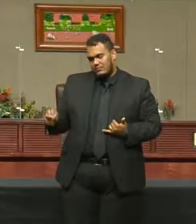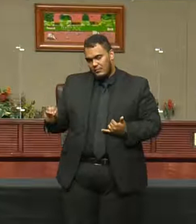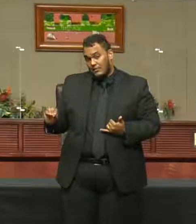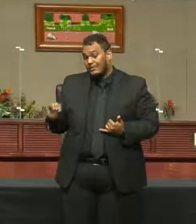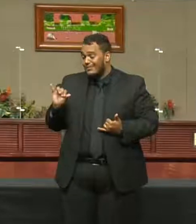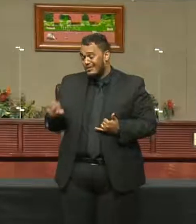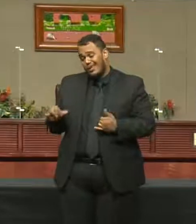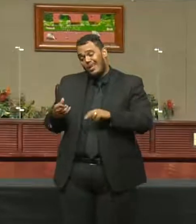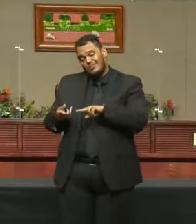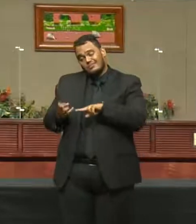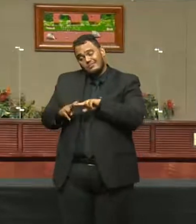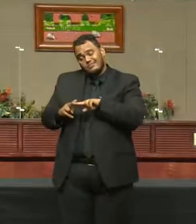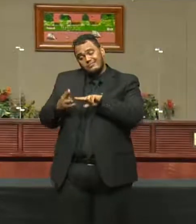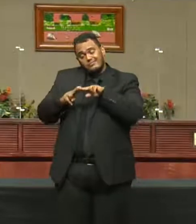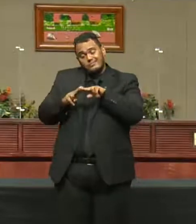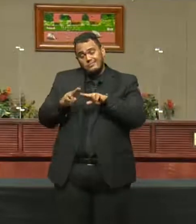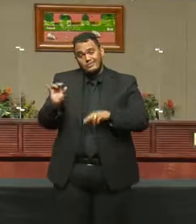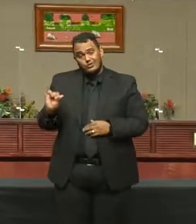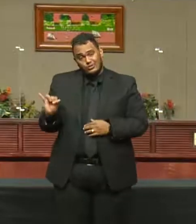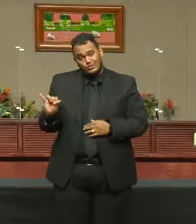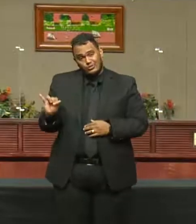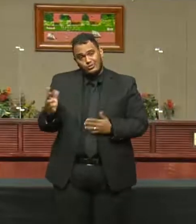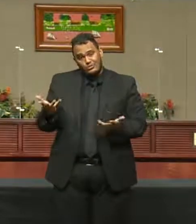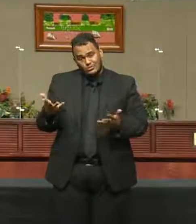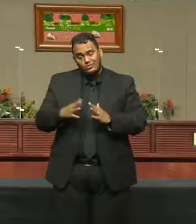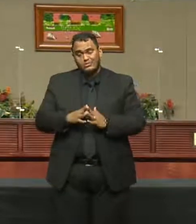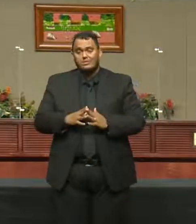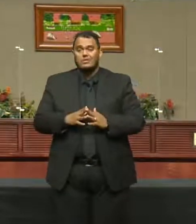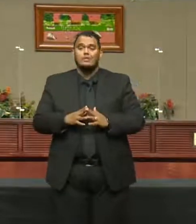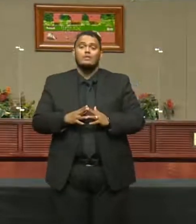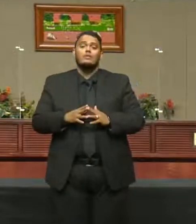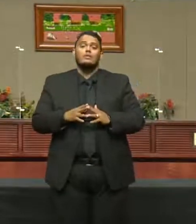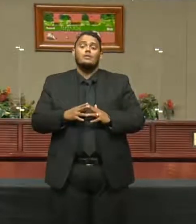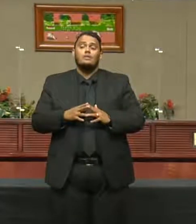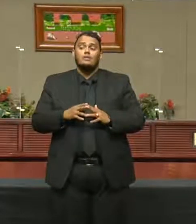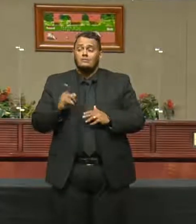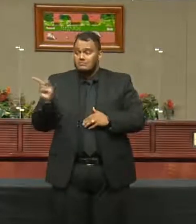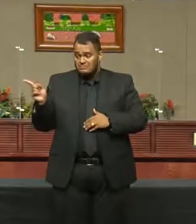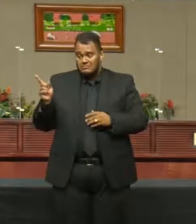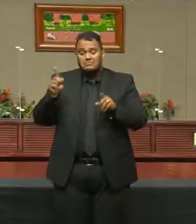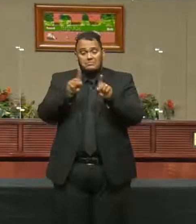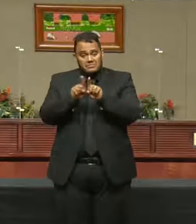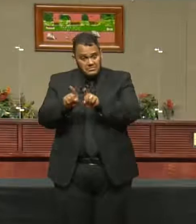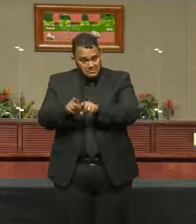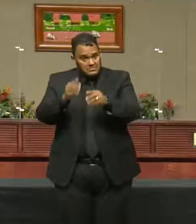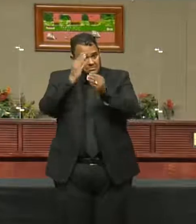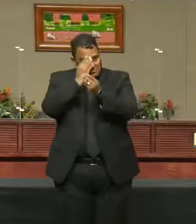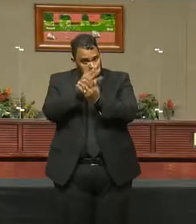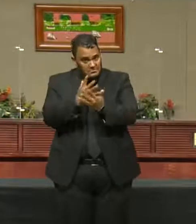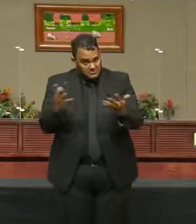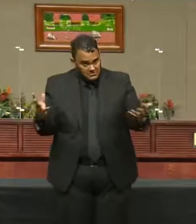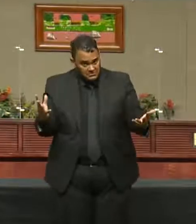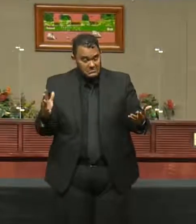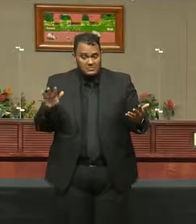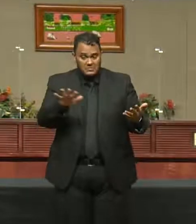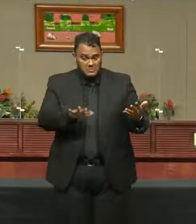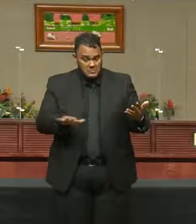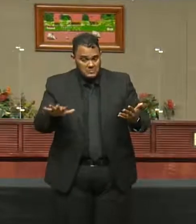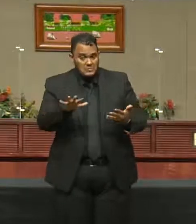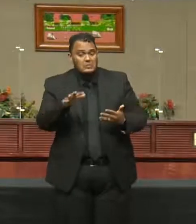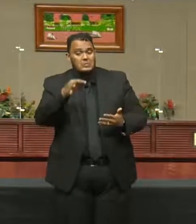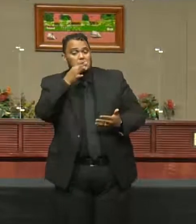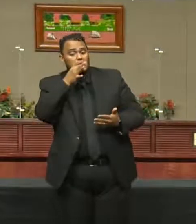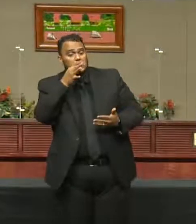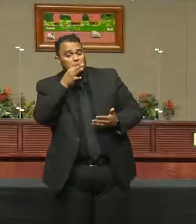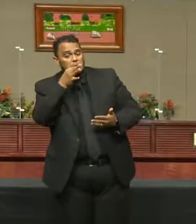also shared with you that he expects or projects that by mid-week, we could see some